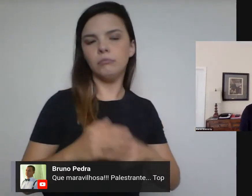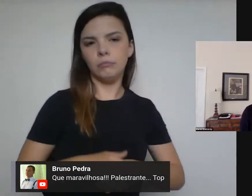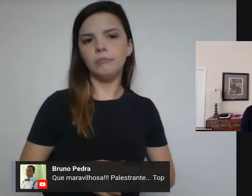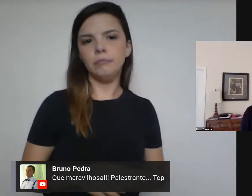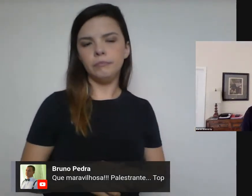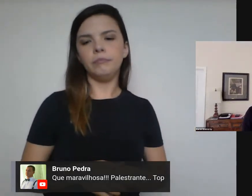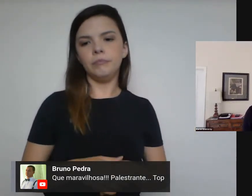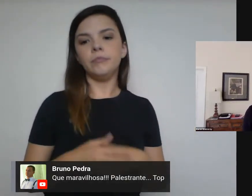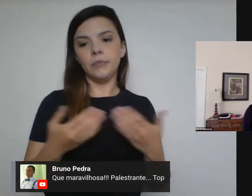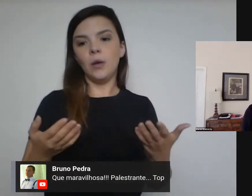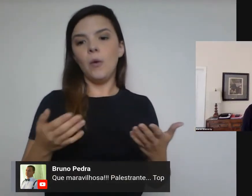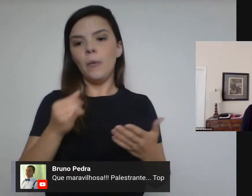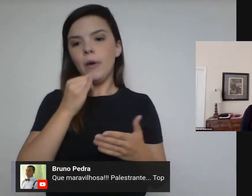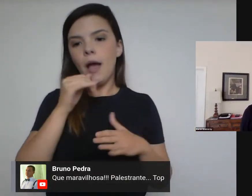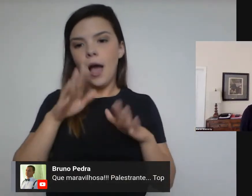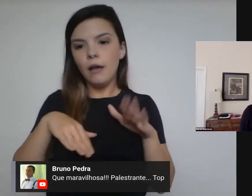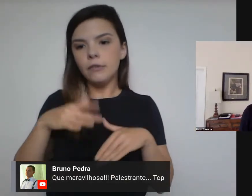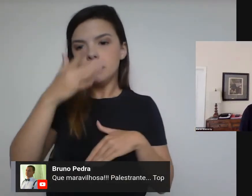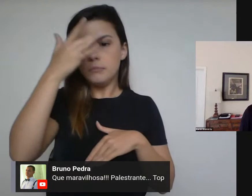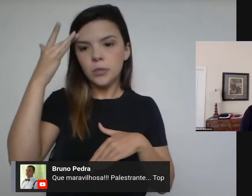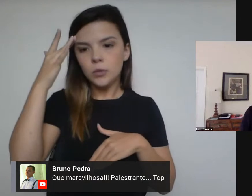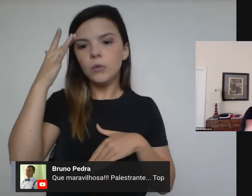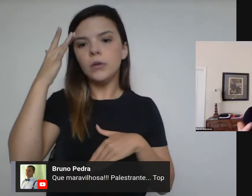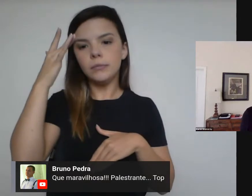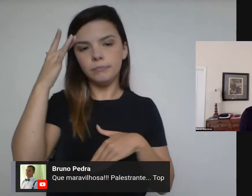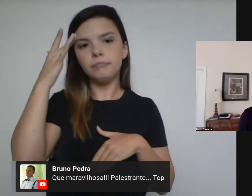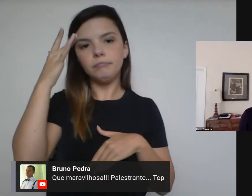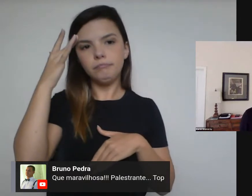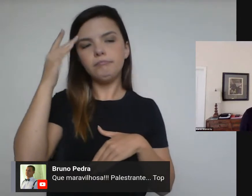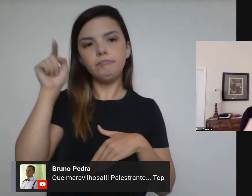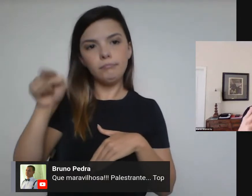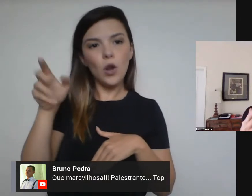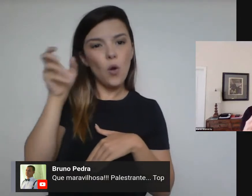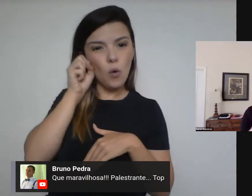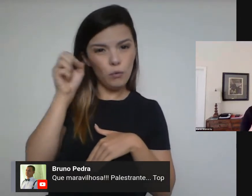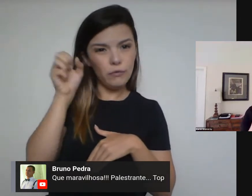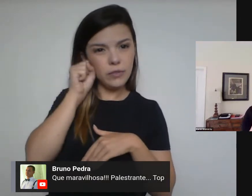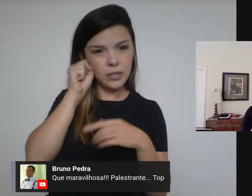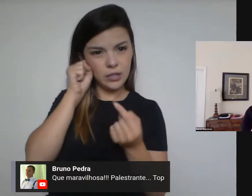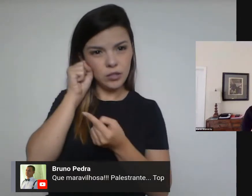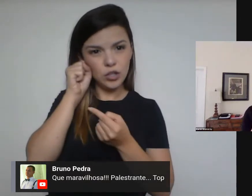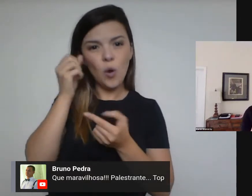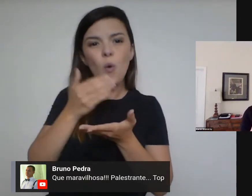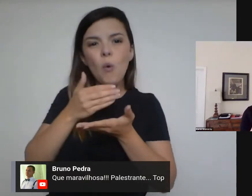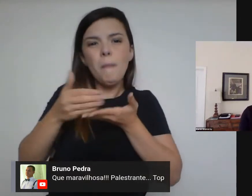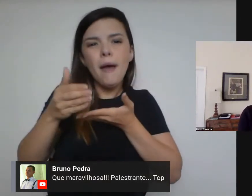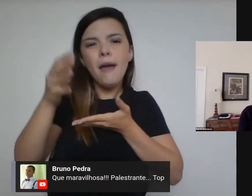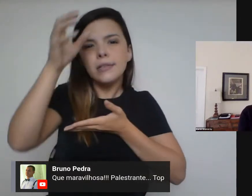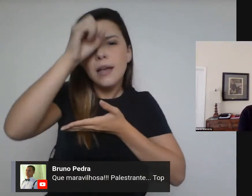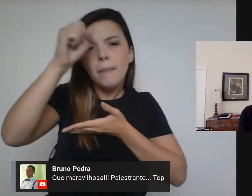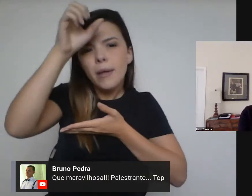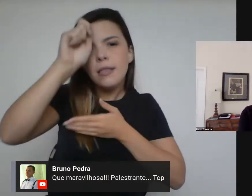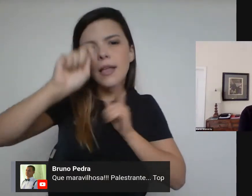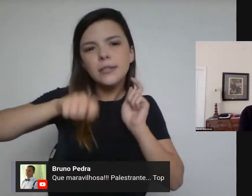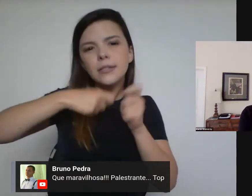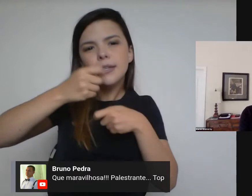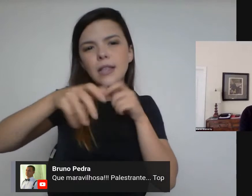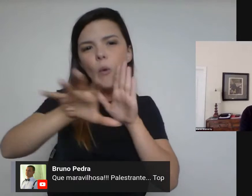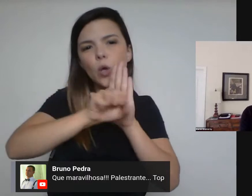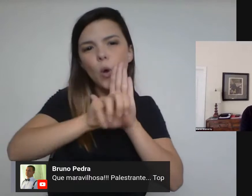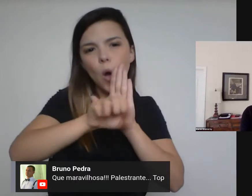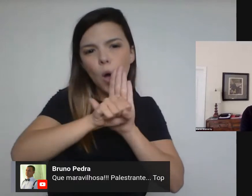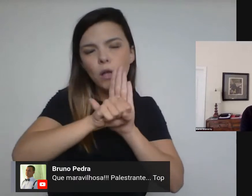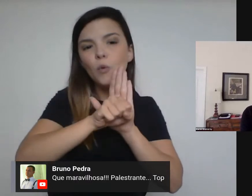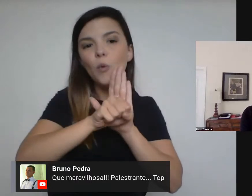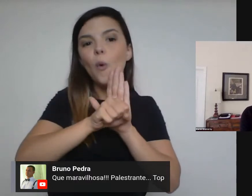language learners, because there's some evidence that when they first learn these types of iconic signs, they're drawing on their